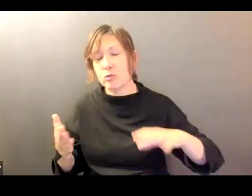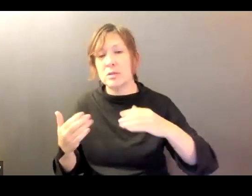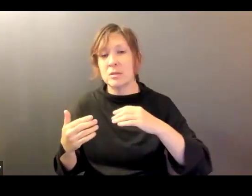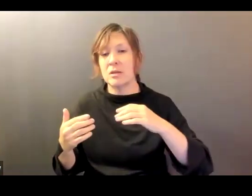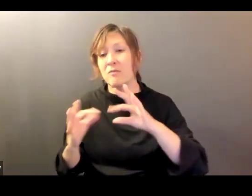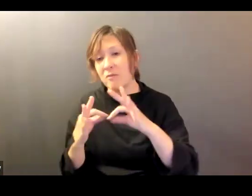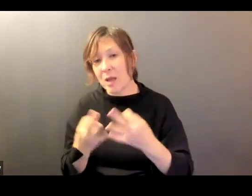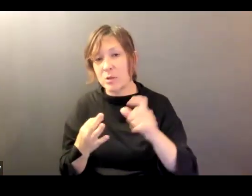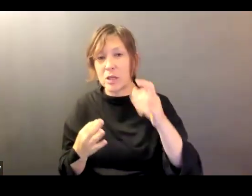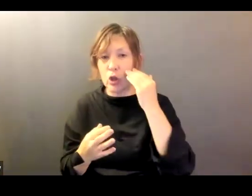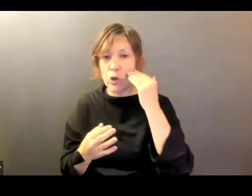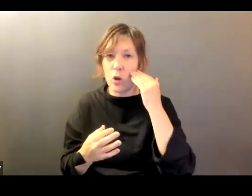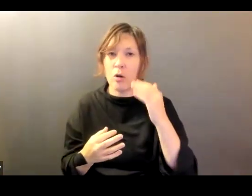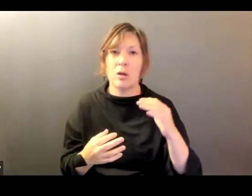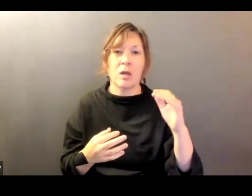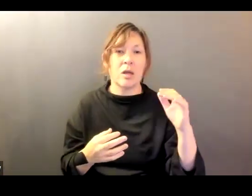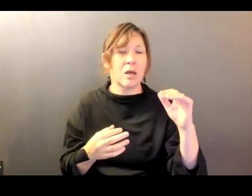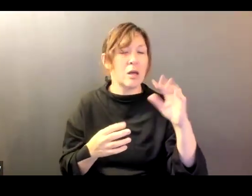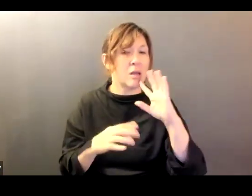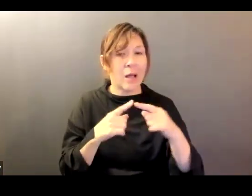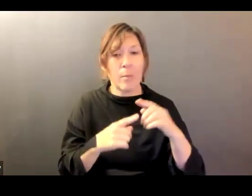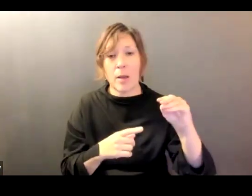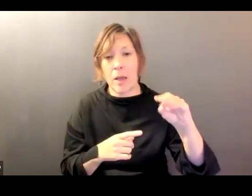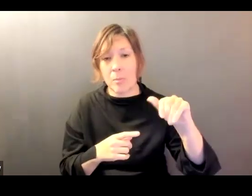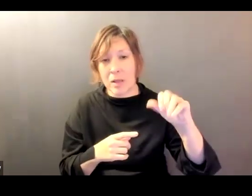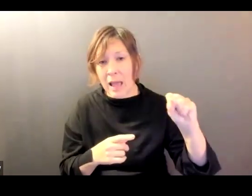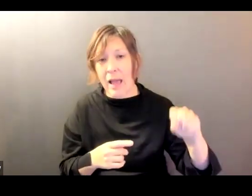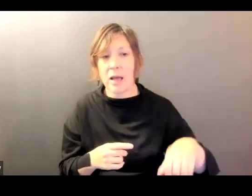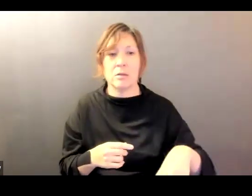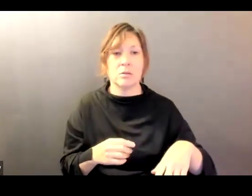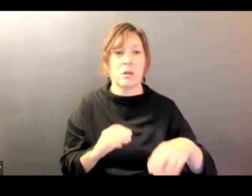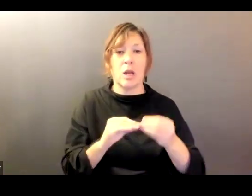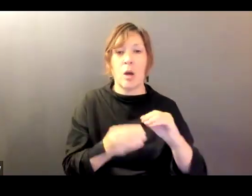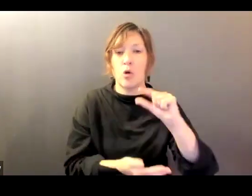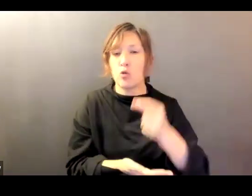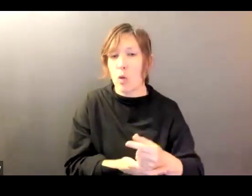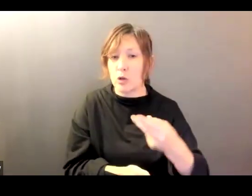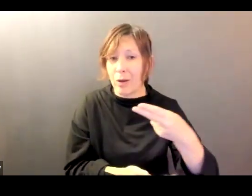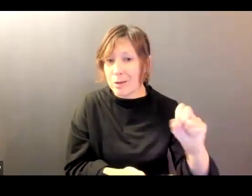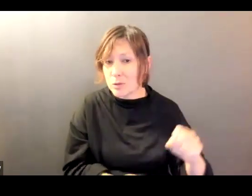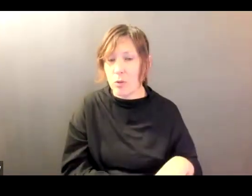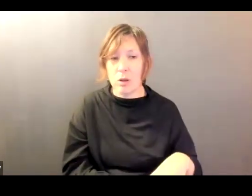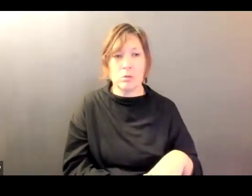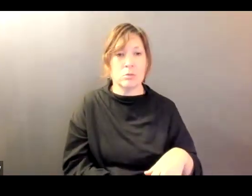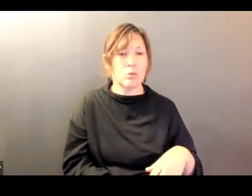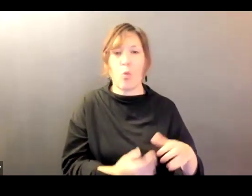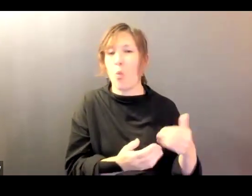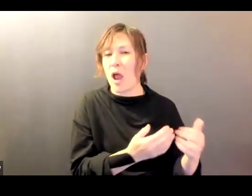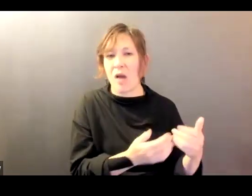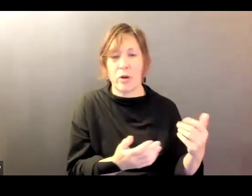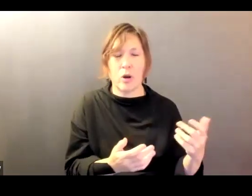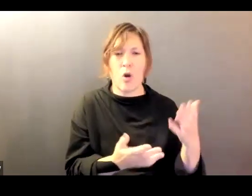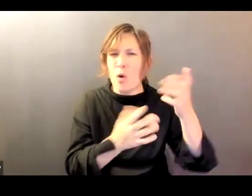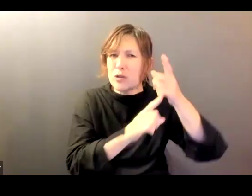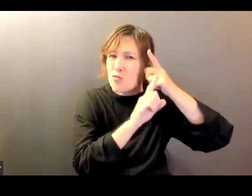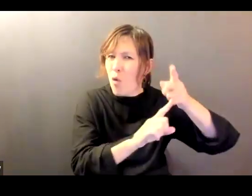multilingual learners on MCAS or access or course pass rates or graduation, like what are the concrete outcomes we're aiming for?